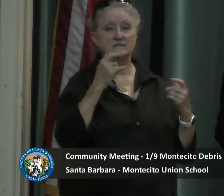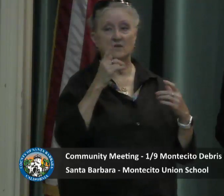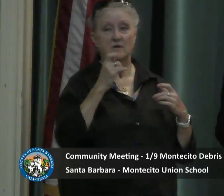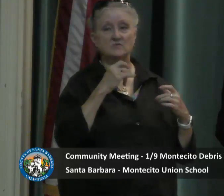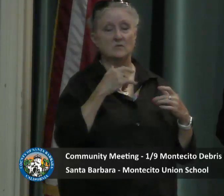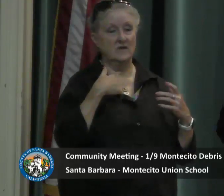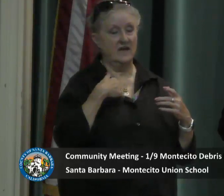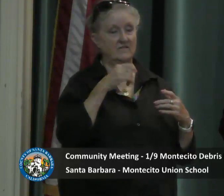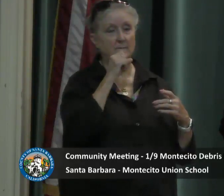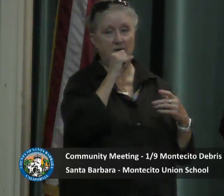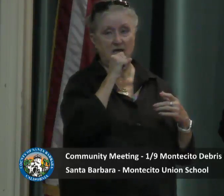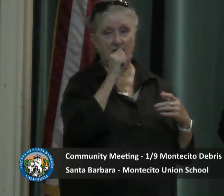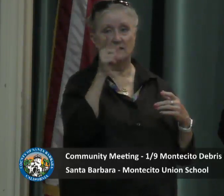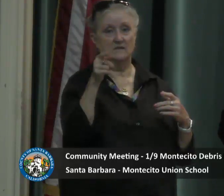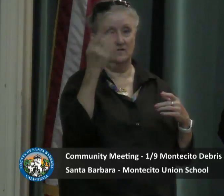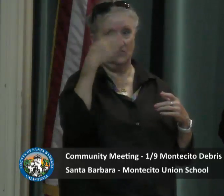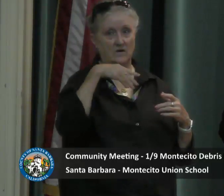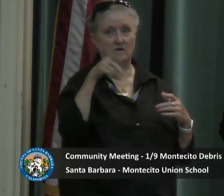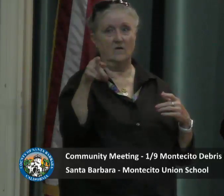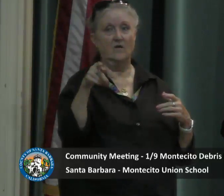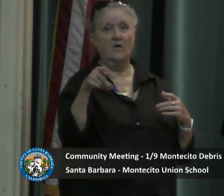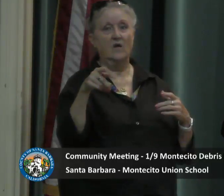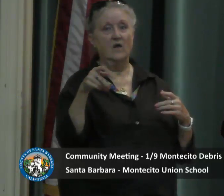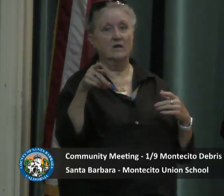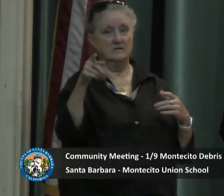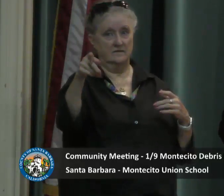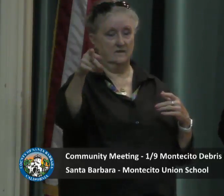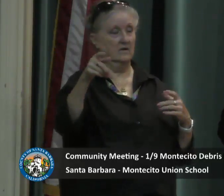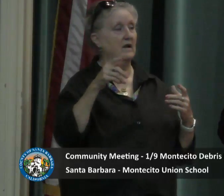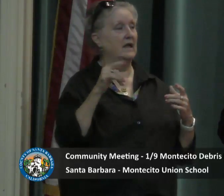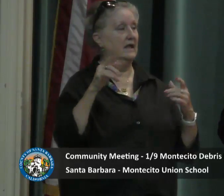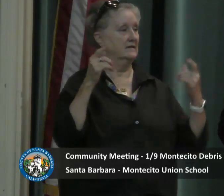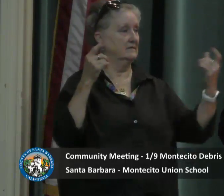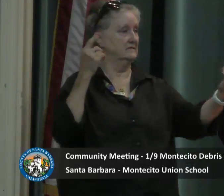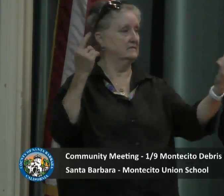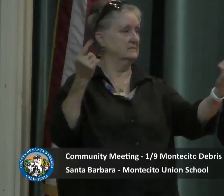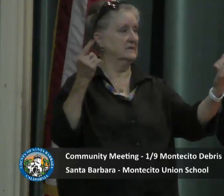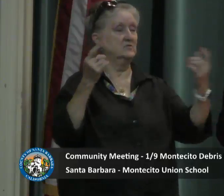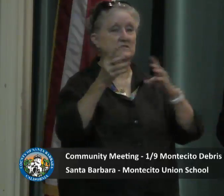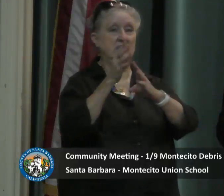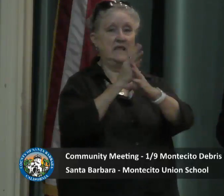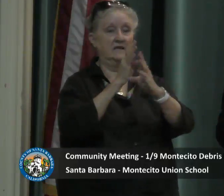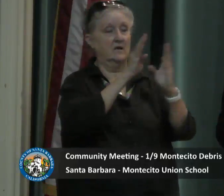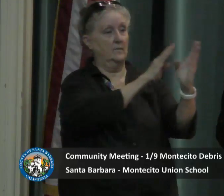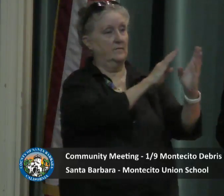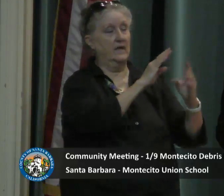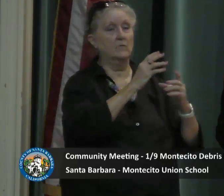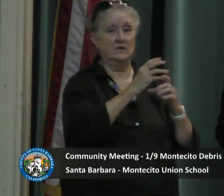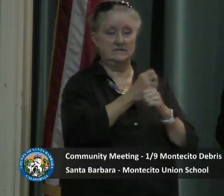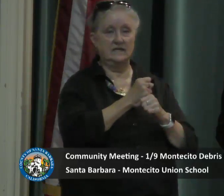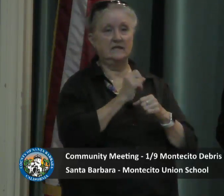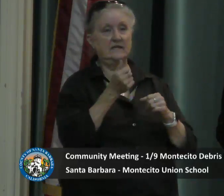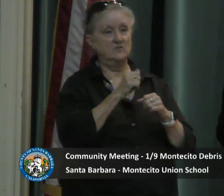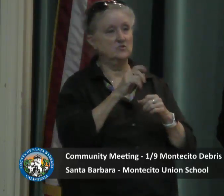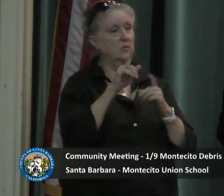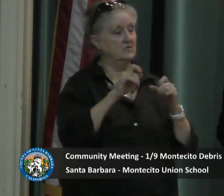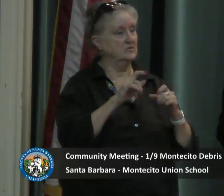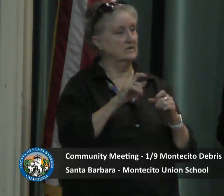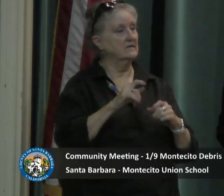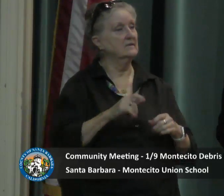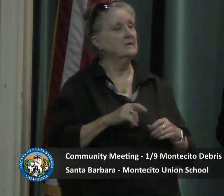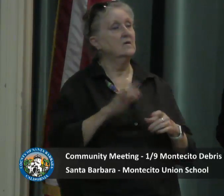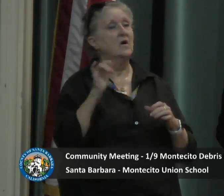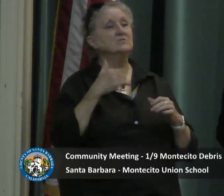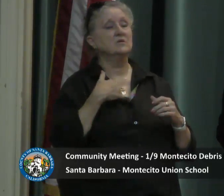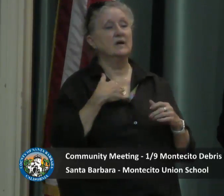question, we've got a mic in the front of the outer two aisles, and you might just line up and we'll take each question. We